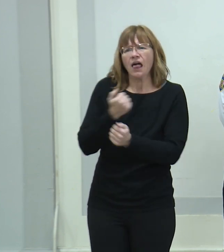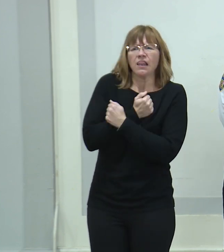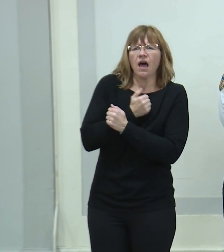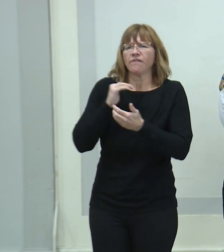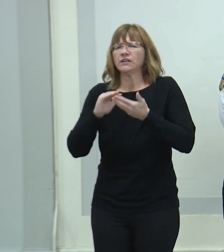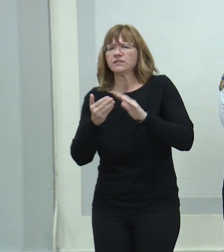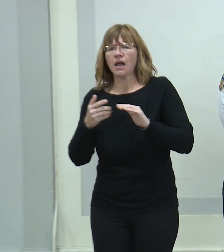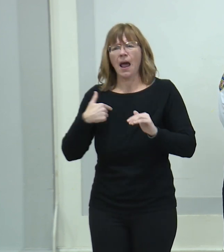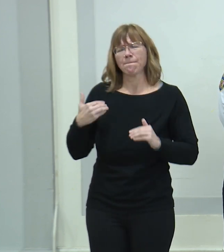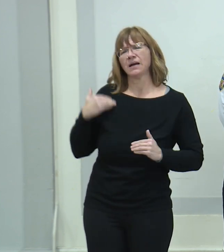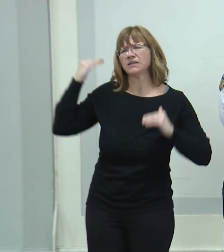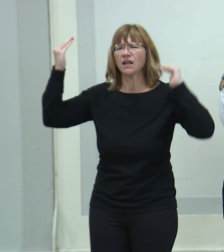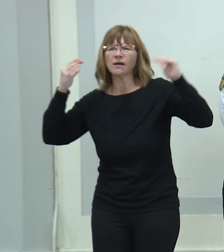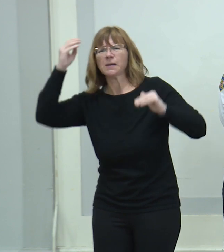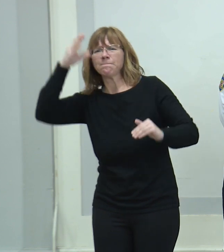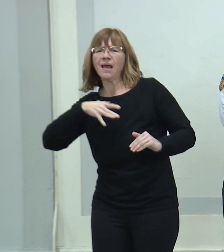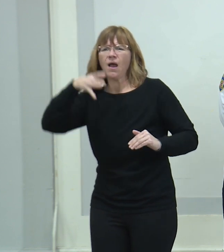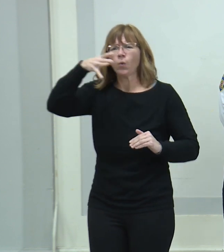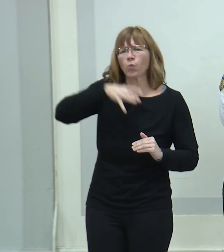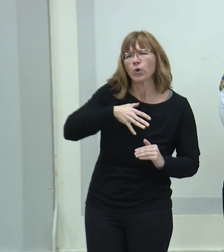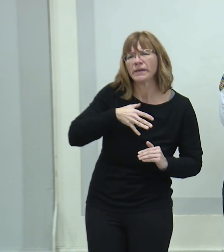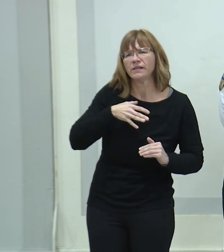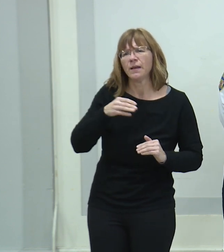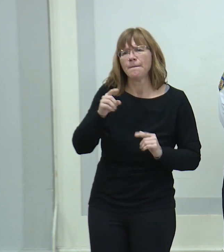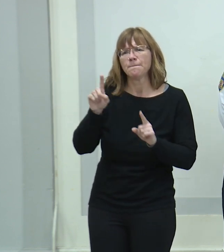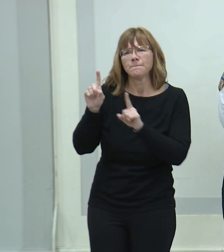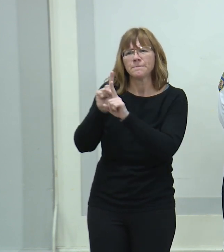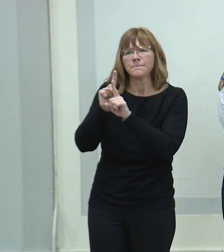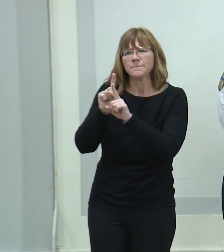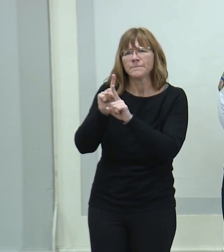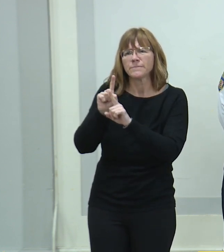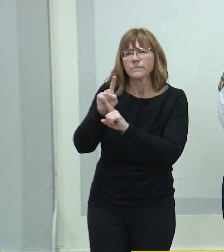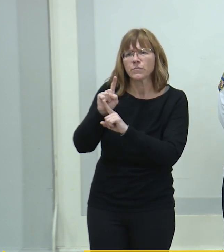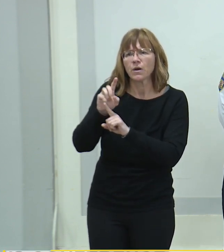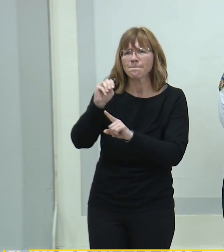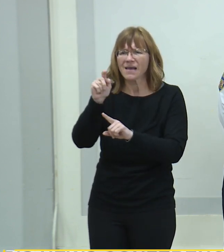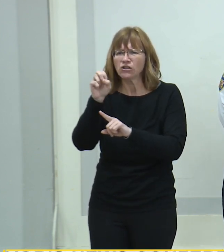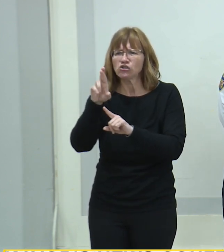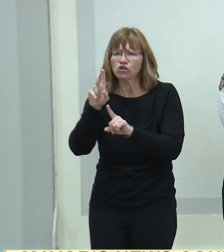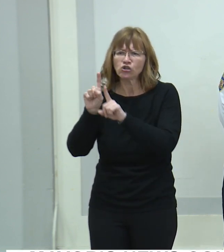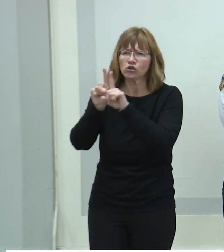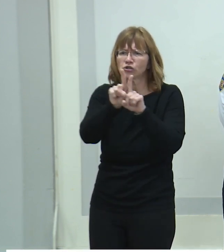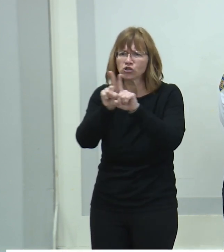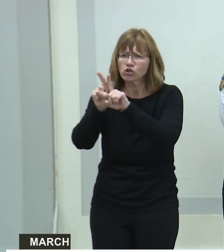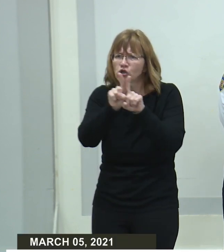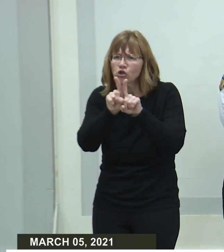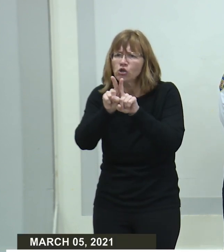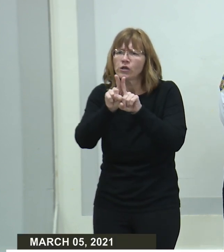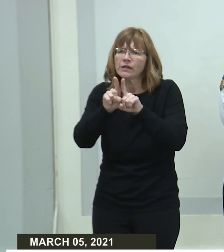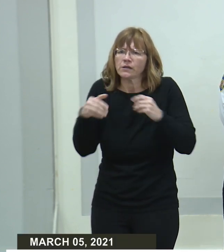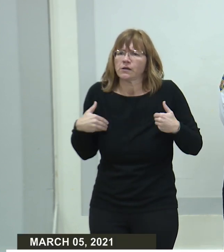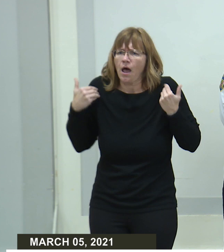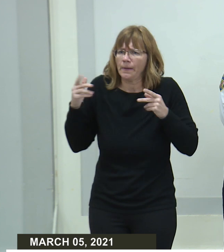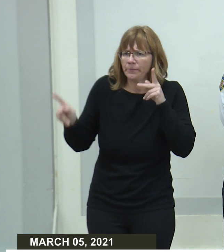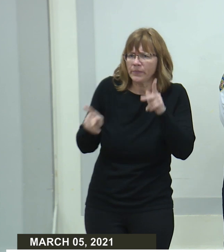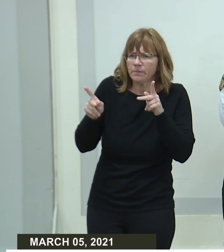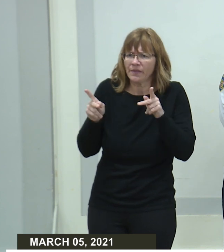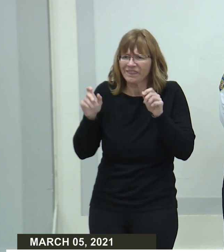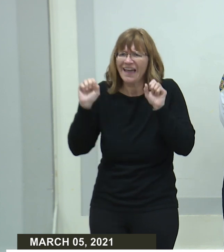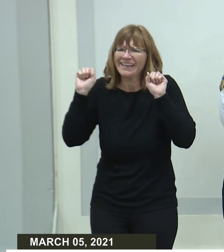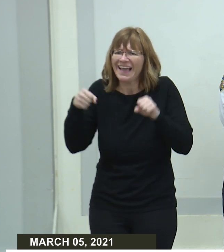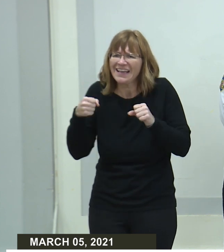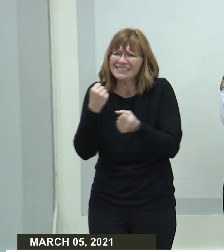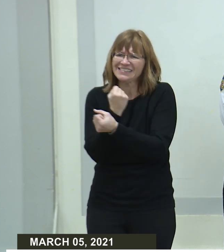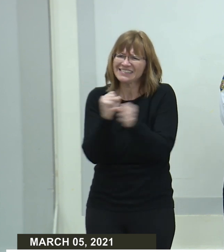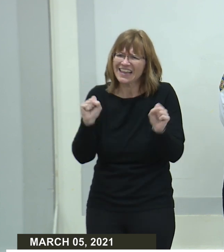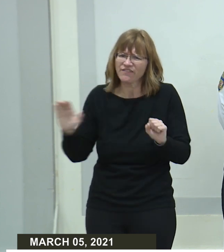or woman, that they mentor a young person in Baltimore City. That could save their life. Having that caring adult, not understanding what